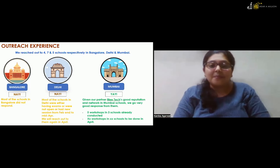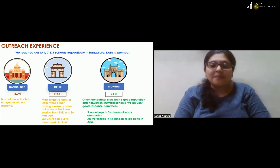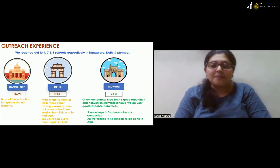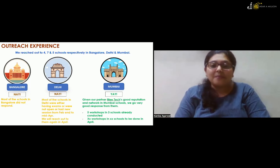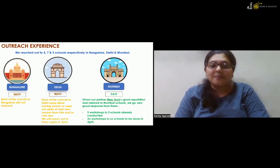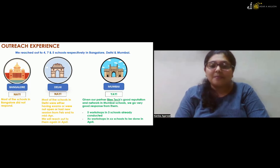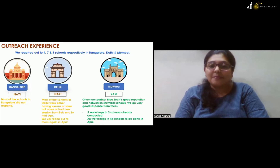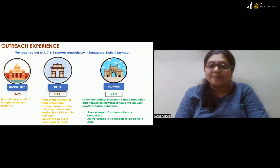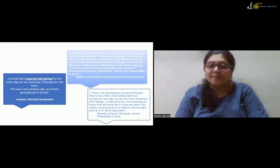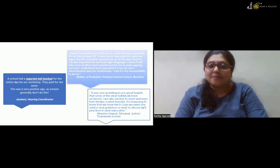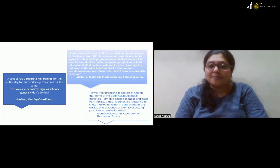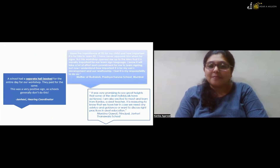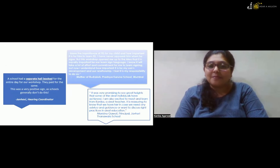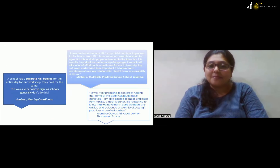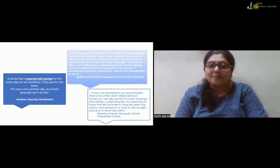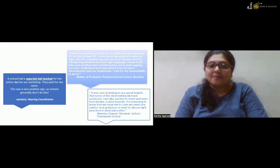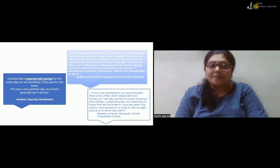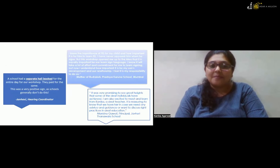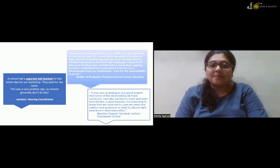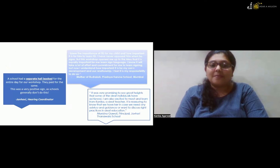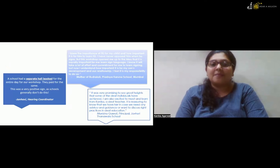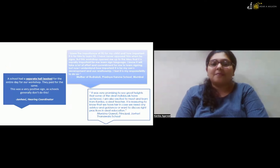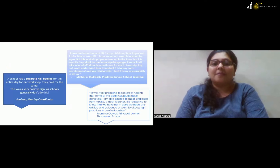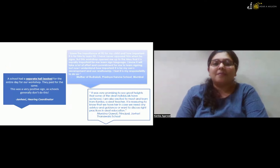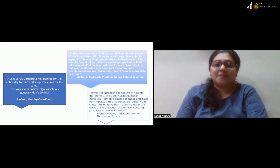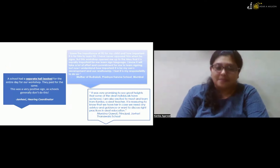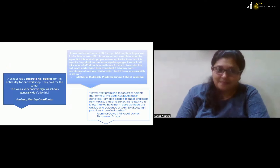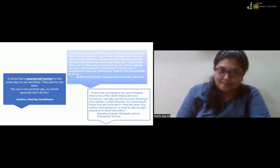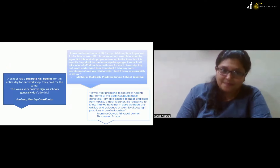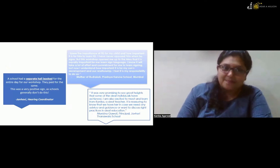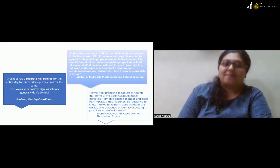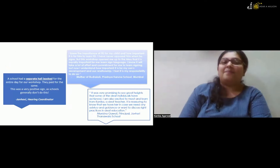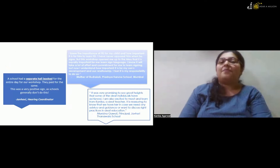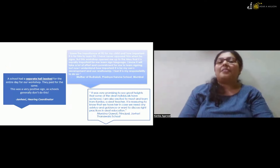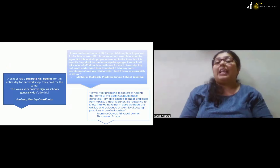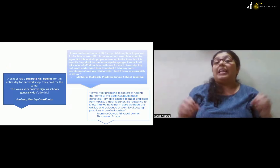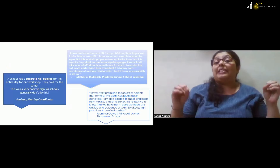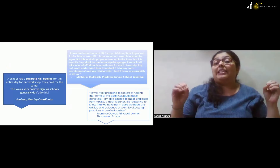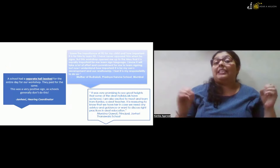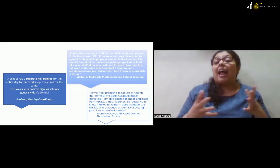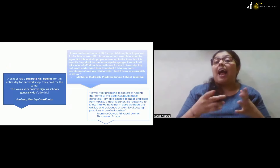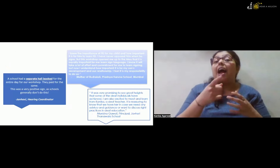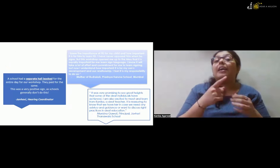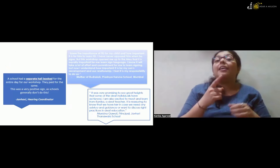methodology, ensuring we talk about success stories and the resources.